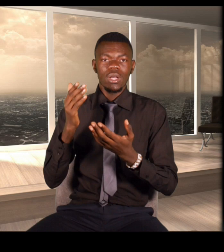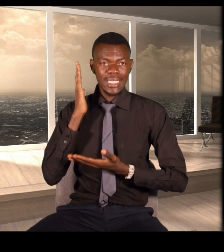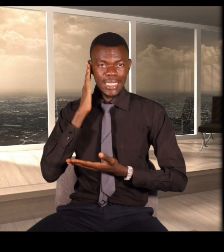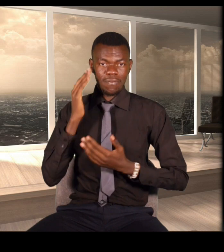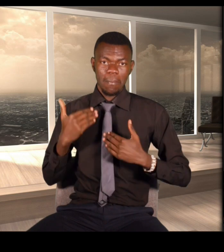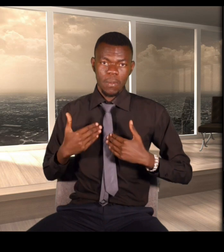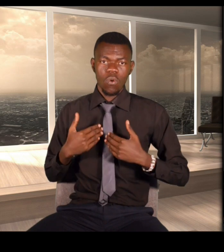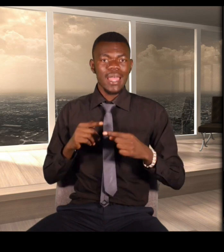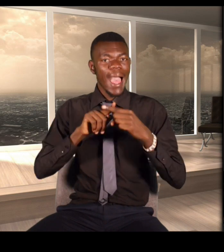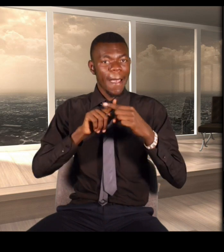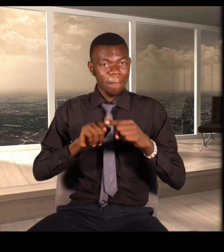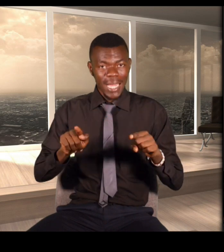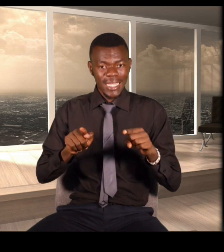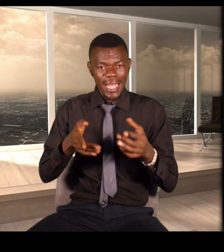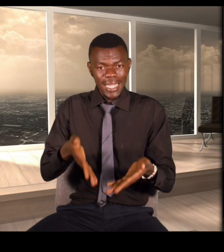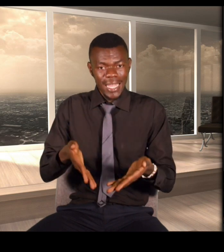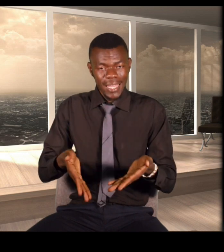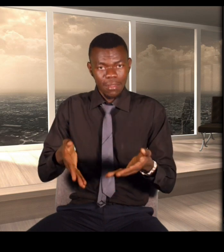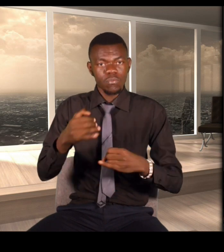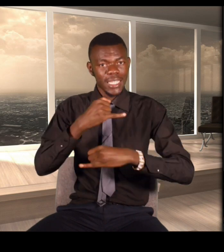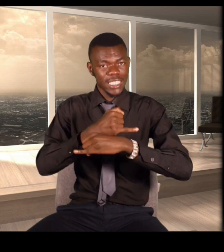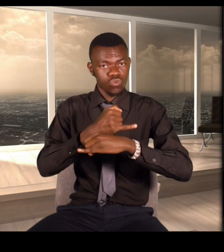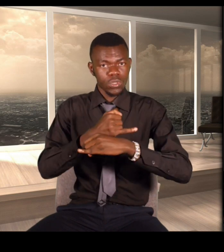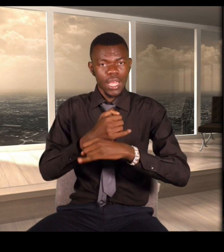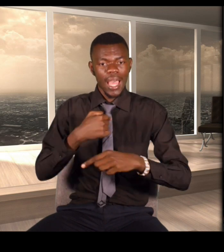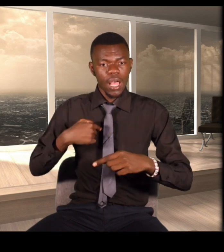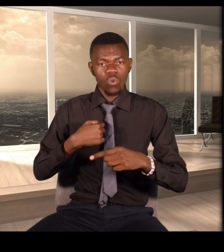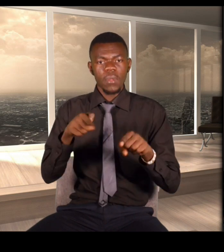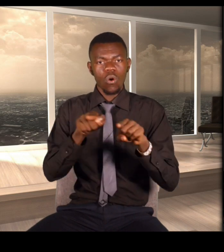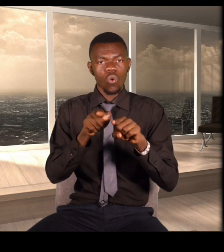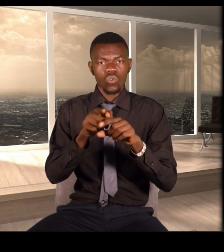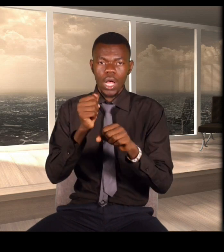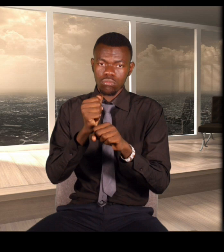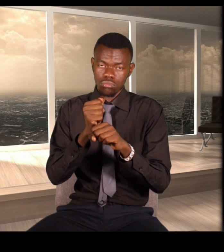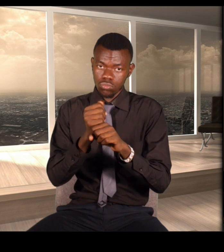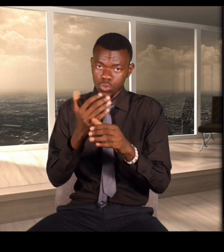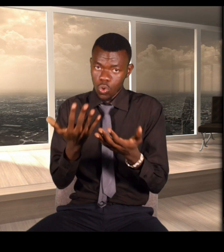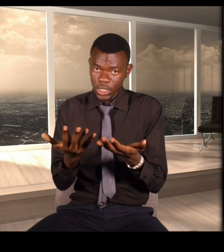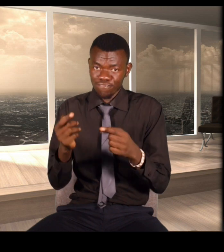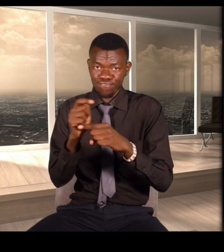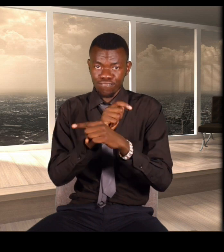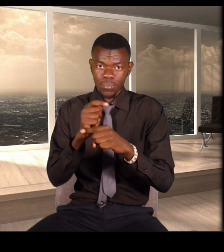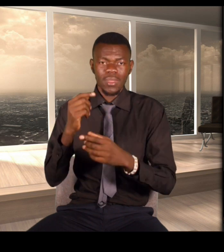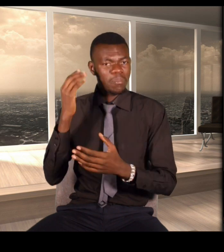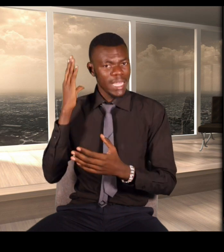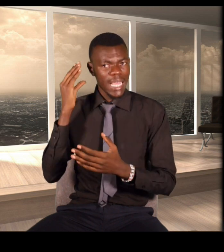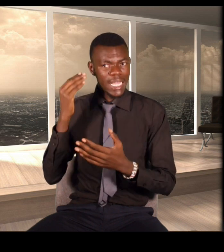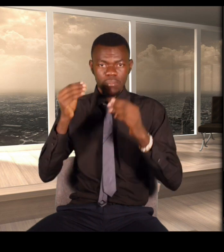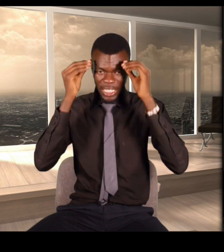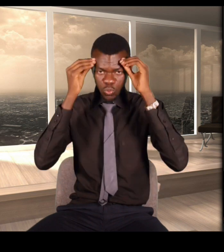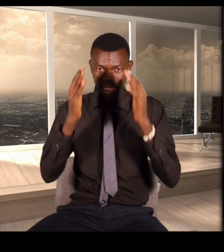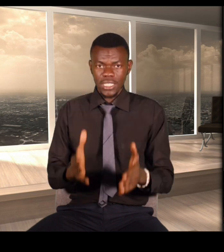with hearing impairment. But in this particular institution, we do also train those